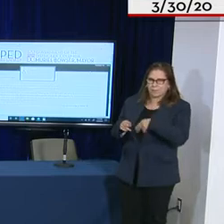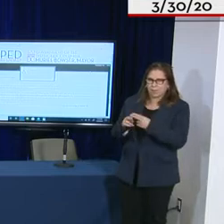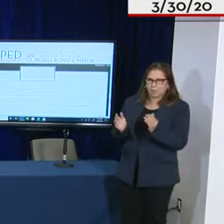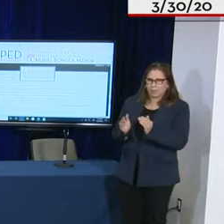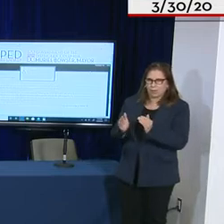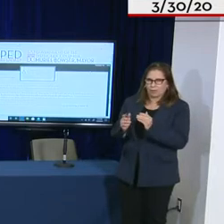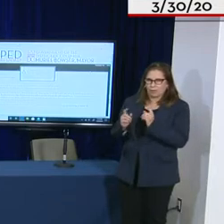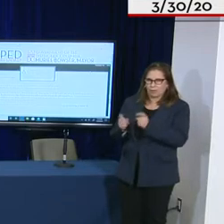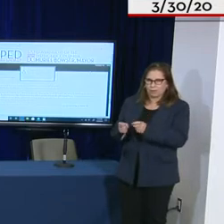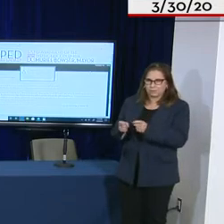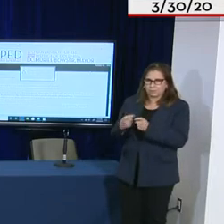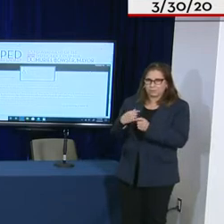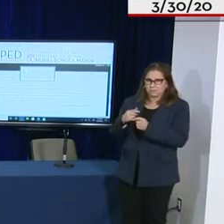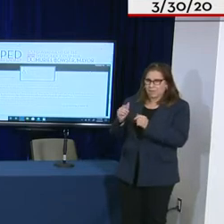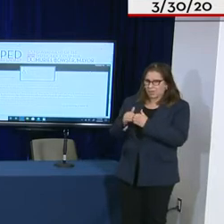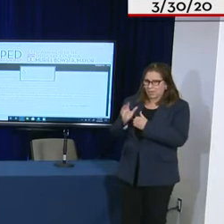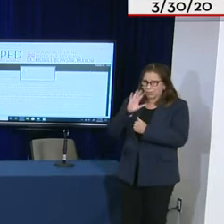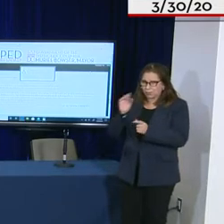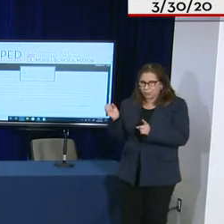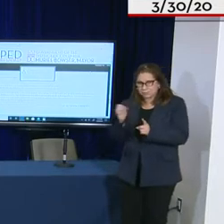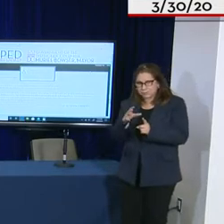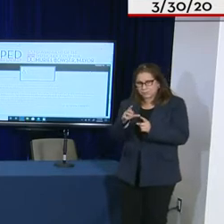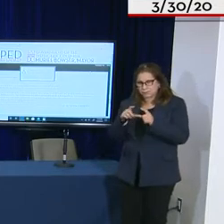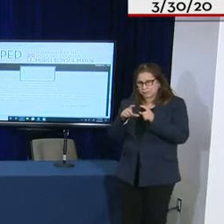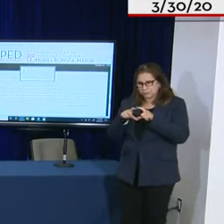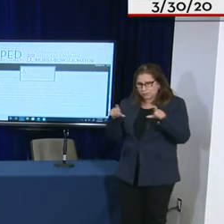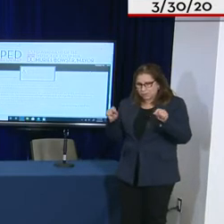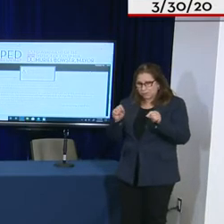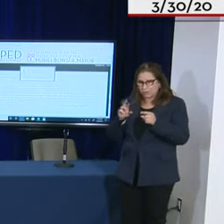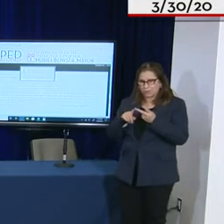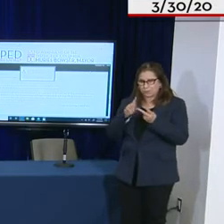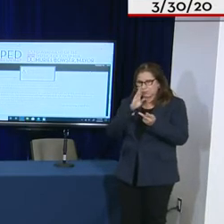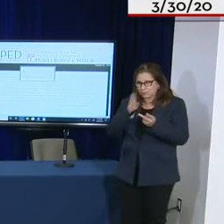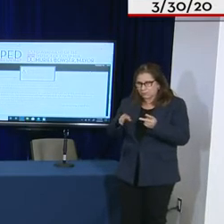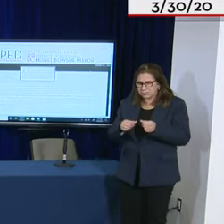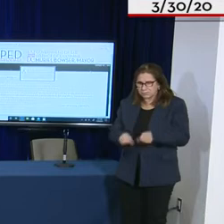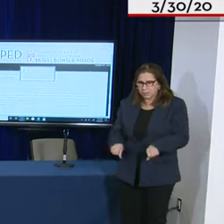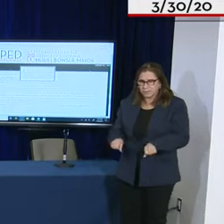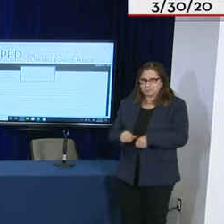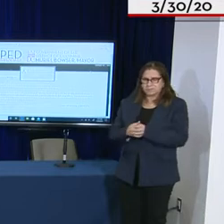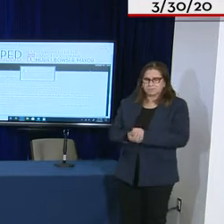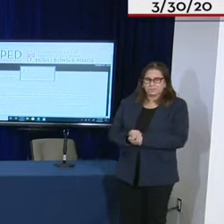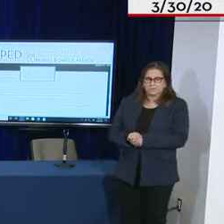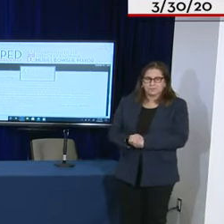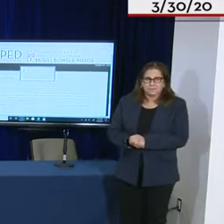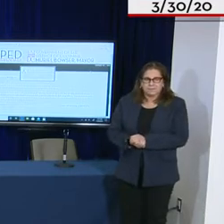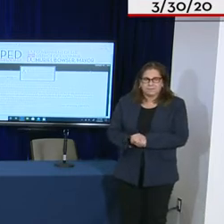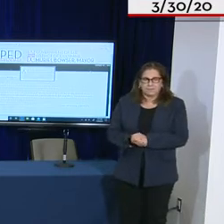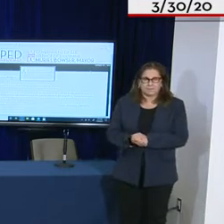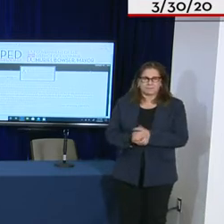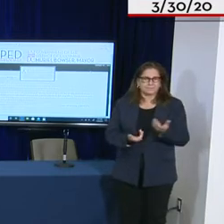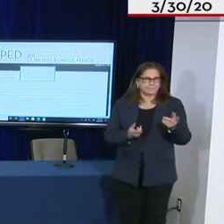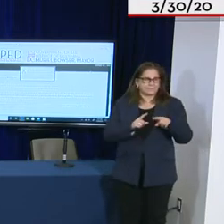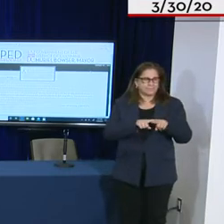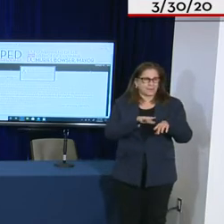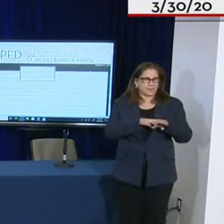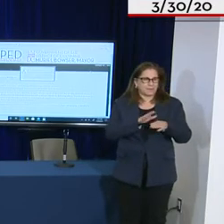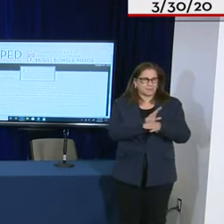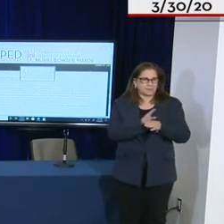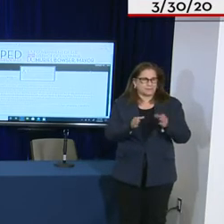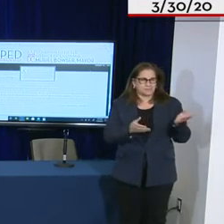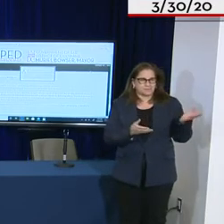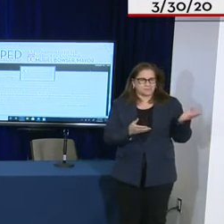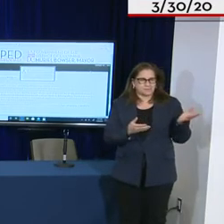be check or direct deposit? Thank you. Actually, that's going to be up to the particular business upon notification